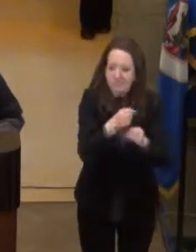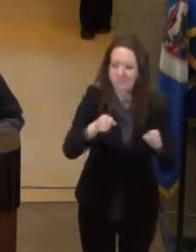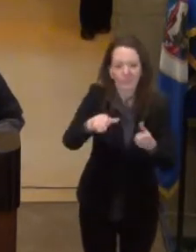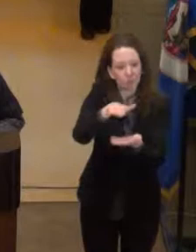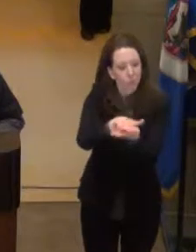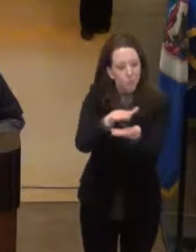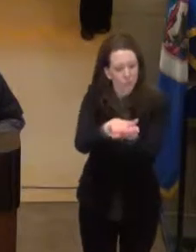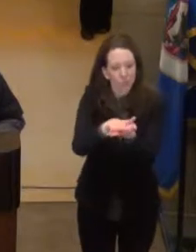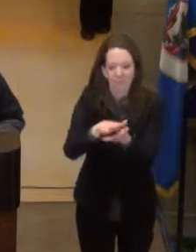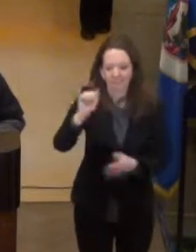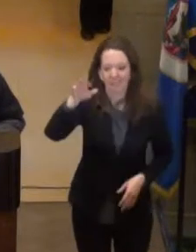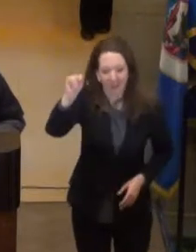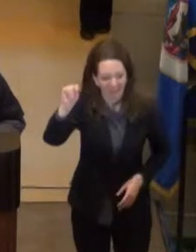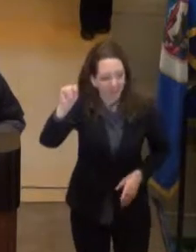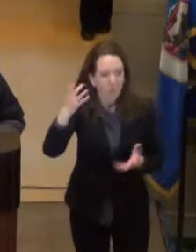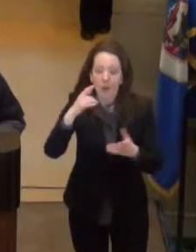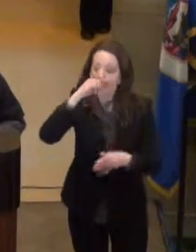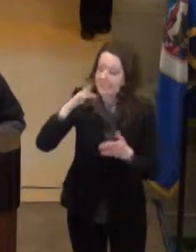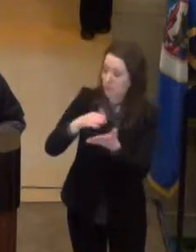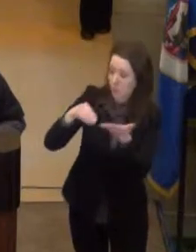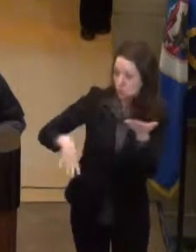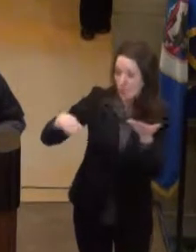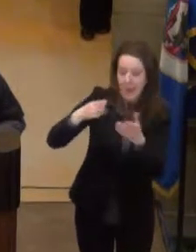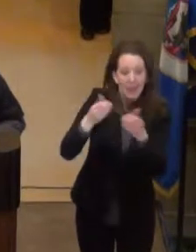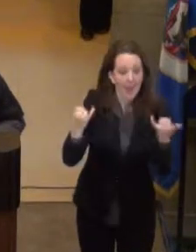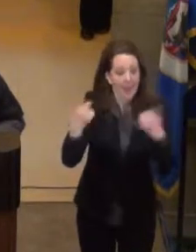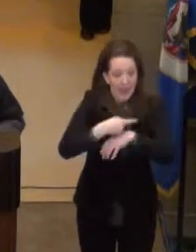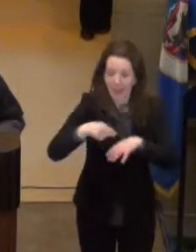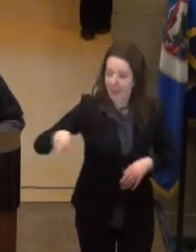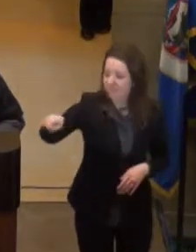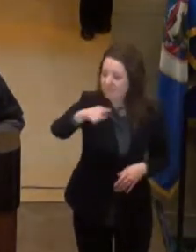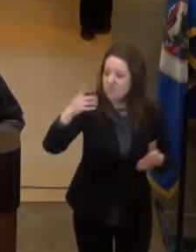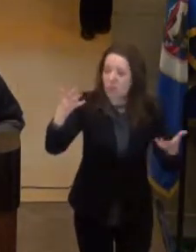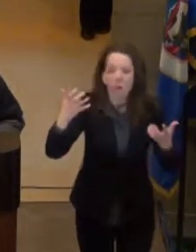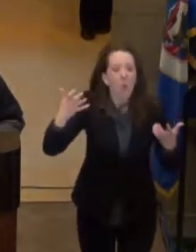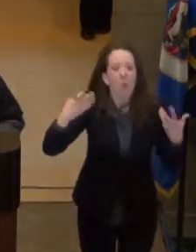because I don't want kids today to get their nose broken like I did.